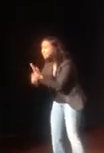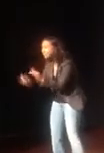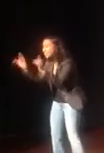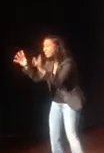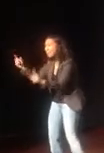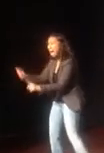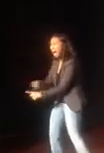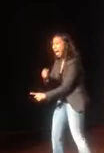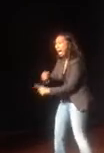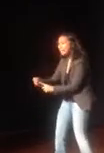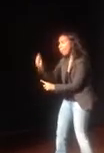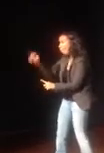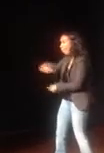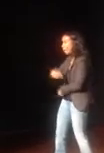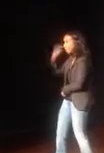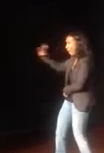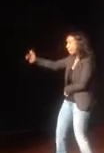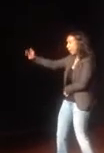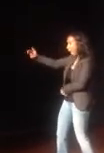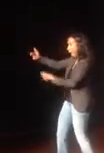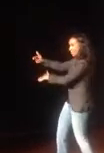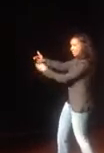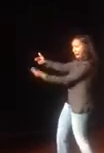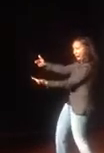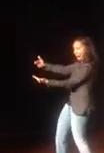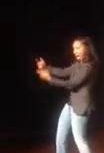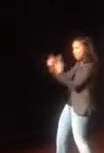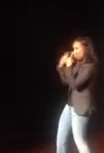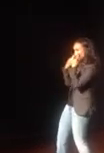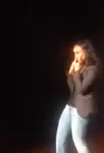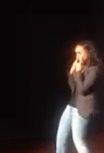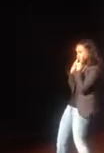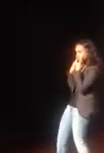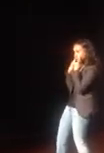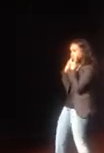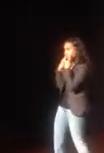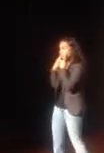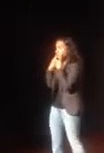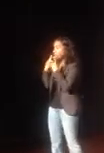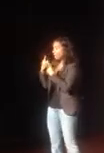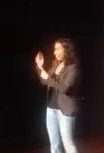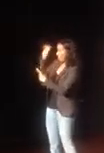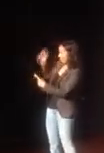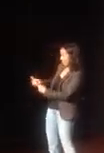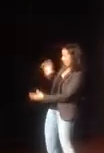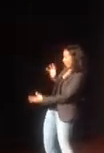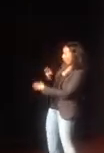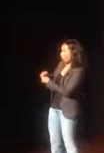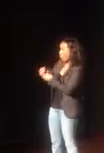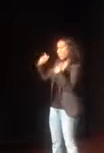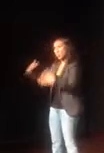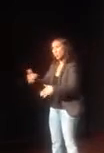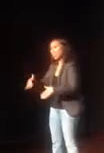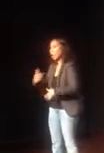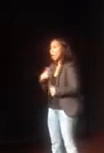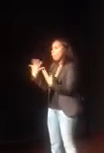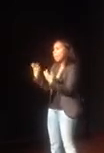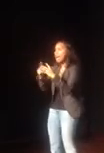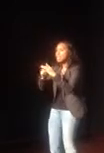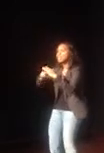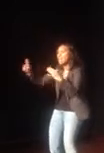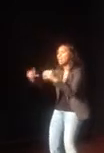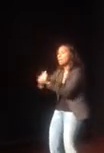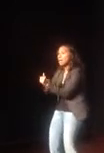My passion burned to escape. Ironically, not from Harlem, but from my home, a destination for which many would